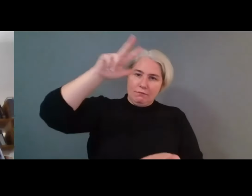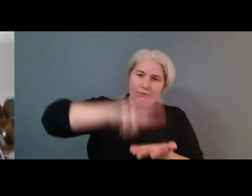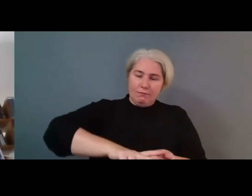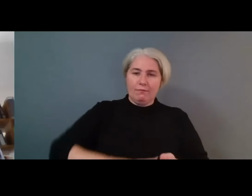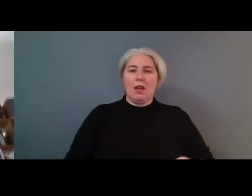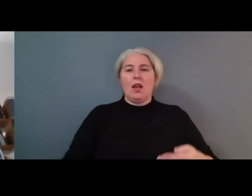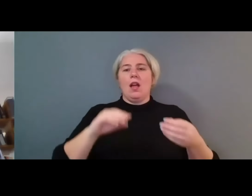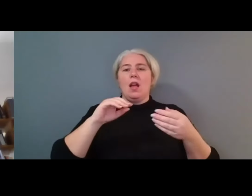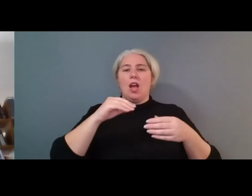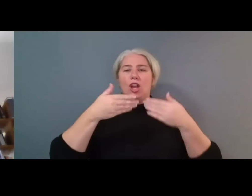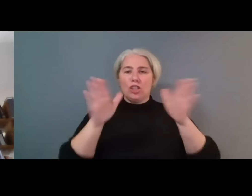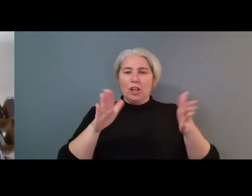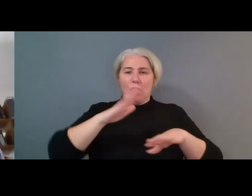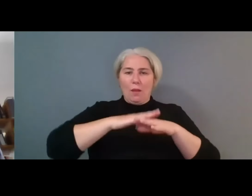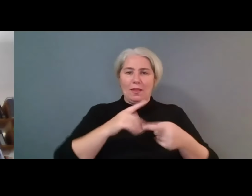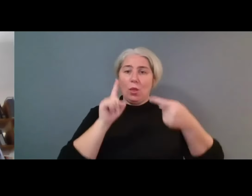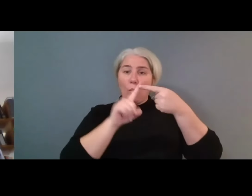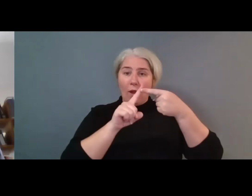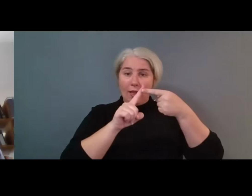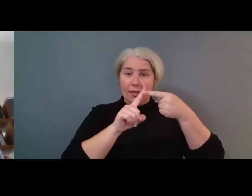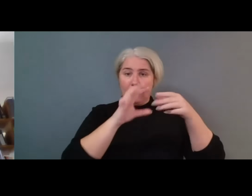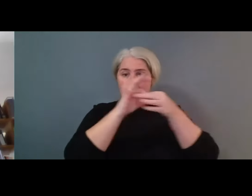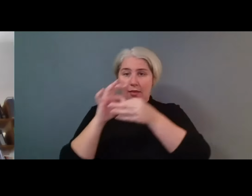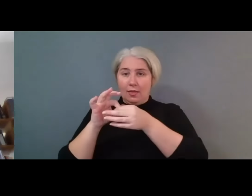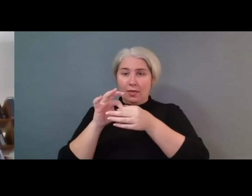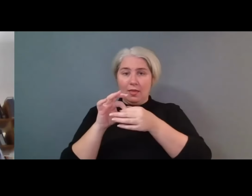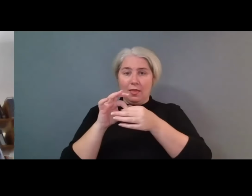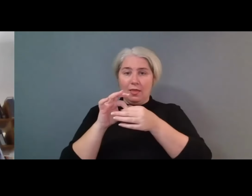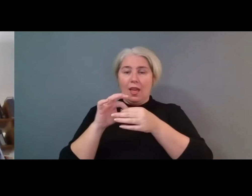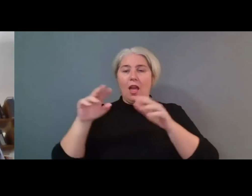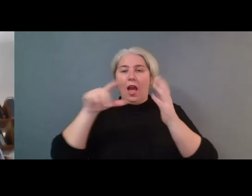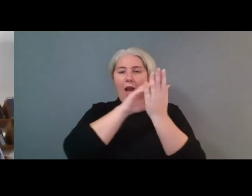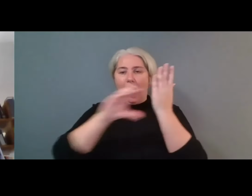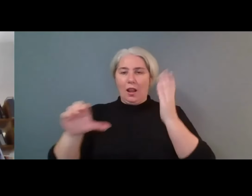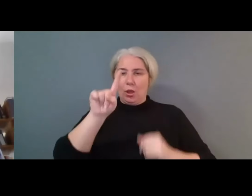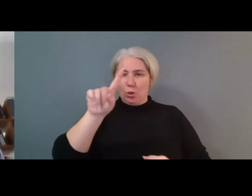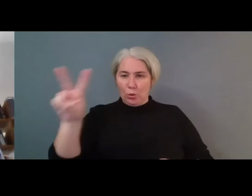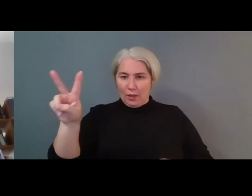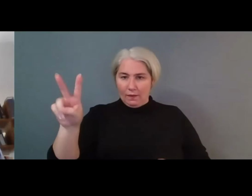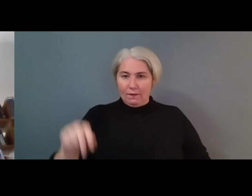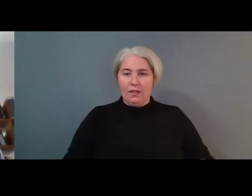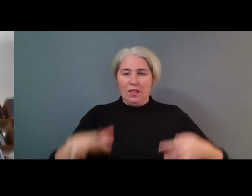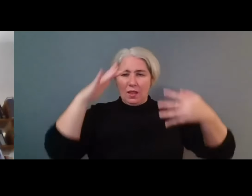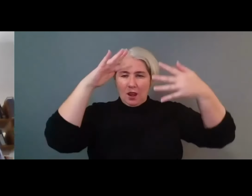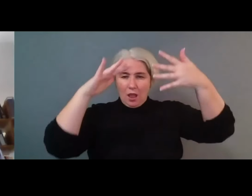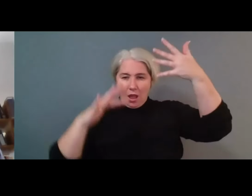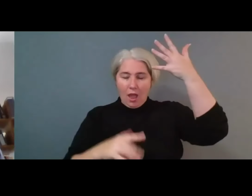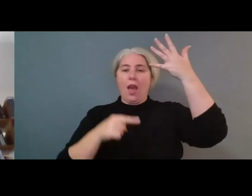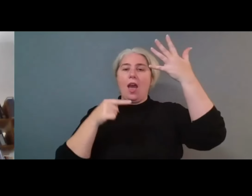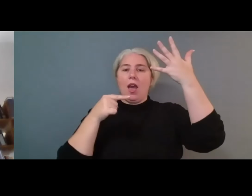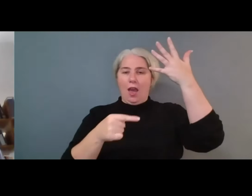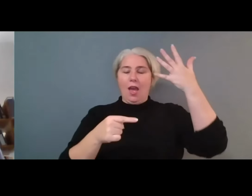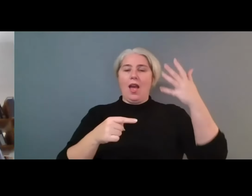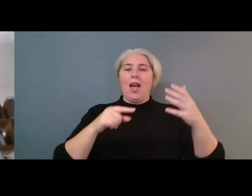1 is on Article 12, equal recognition before the law. And the last one, general comment number 7, is